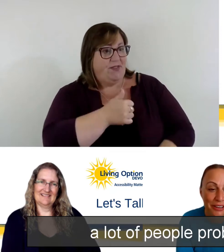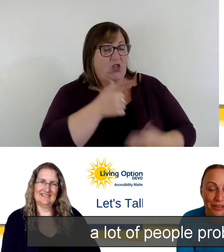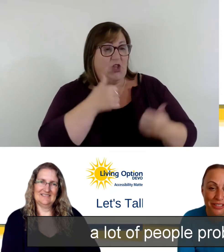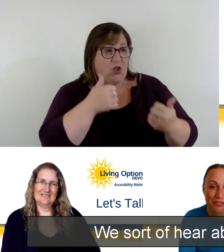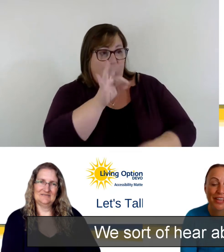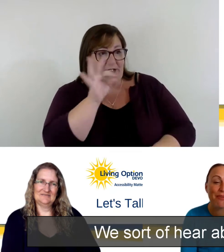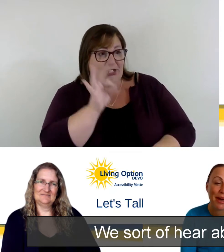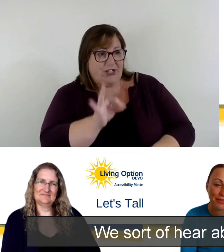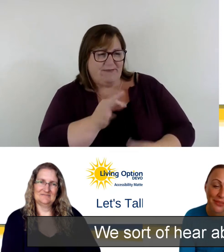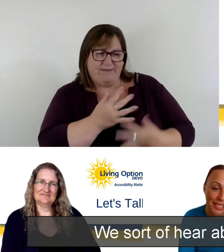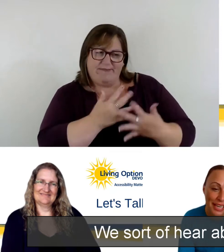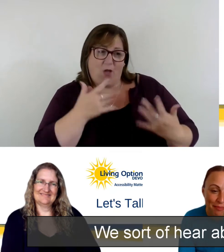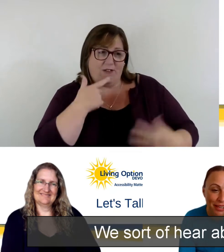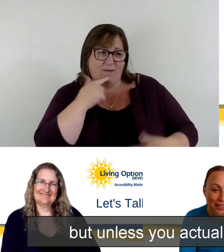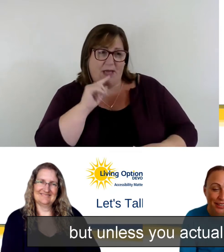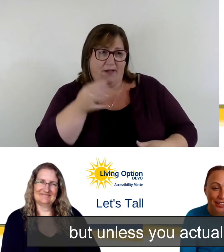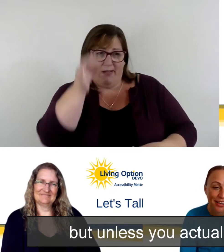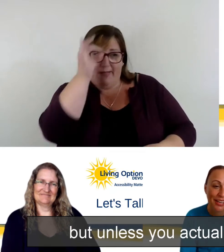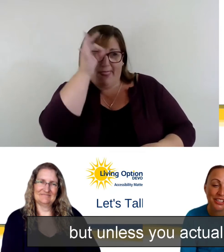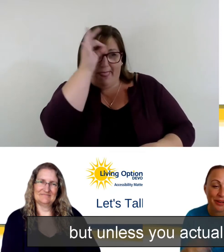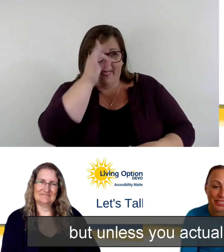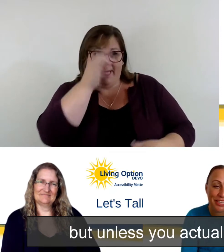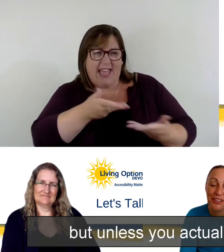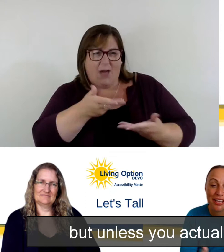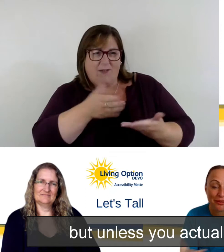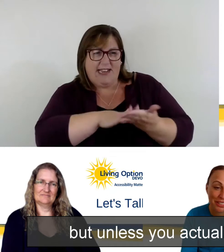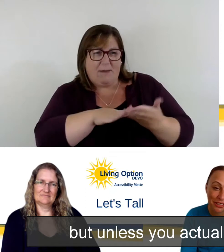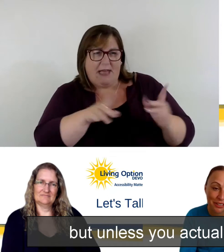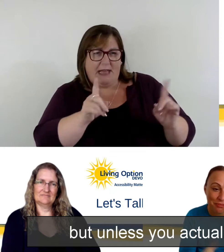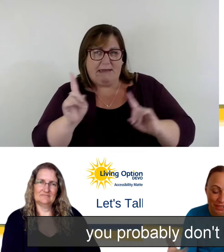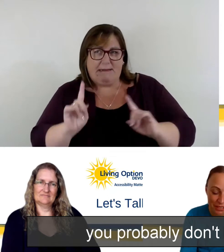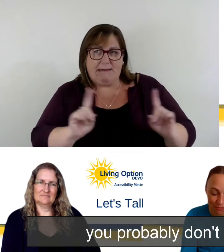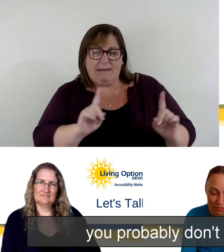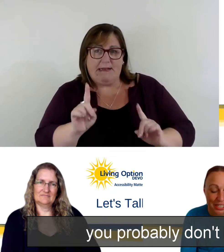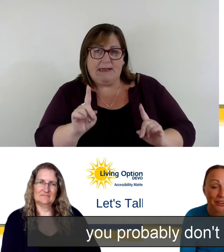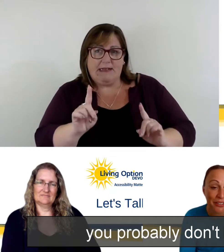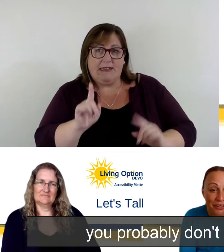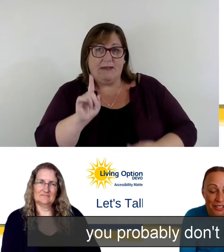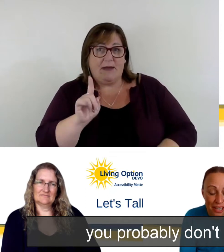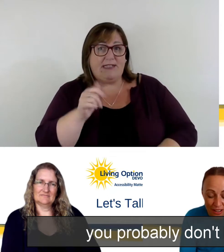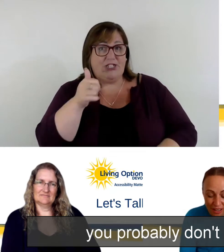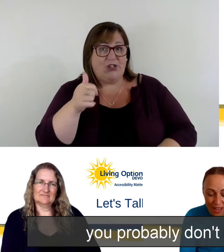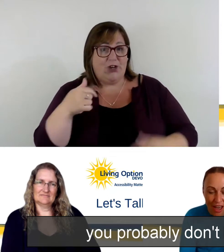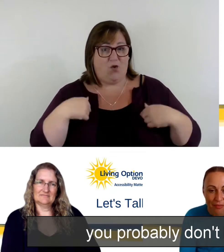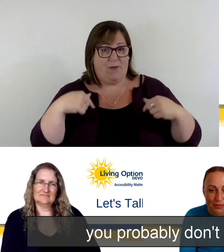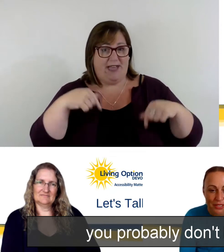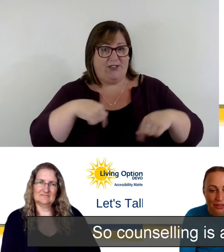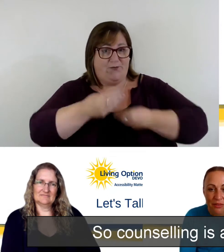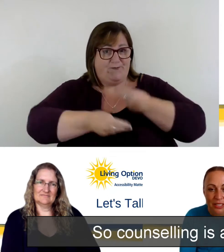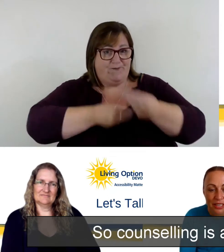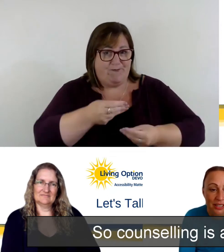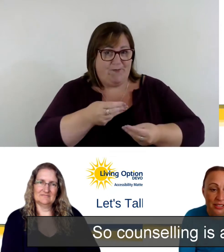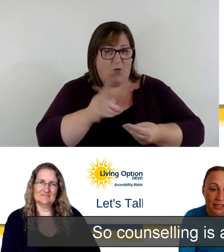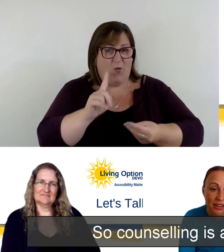probably don't know. We sort of hear about counselling, but unless you actually ask that question, you probably don't know the answer.